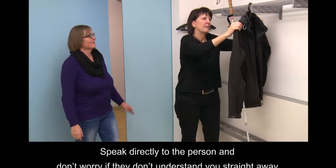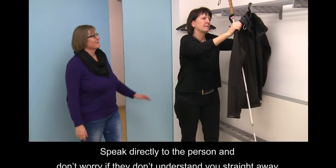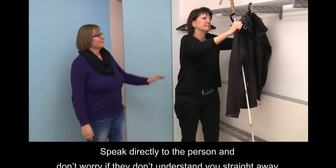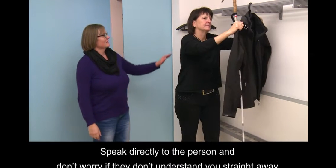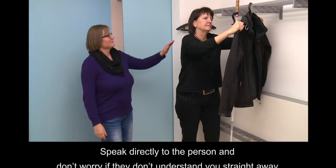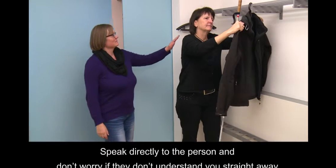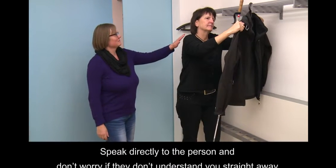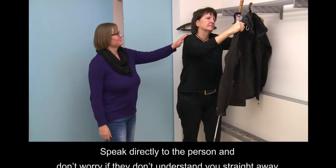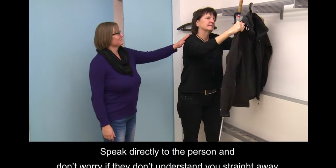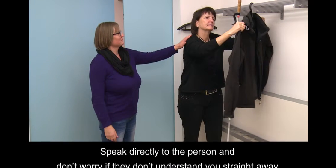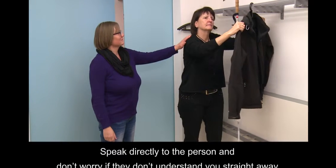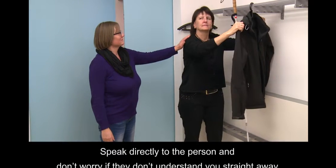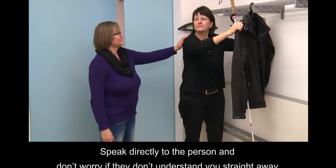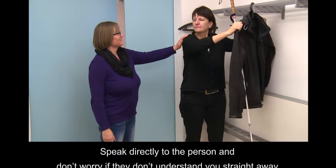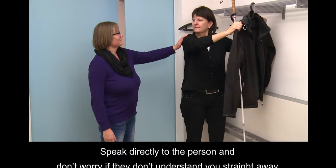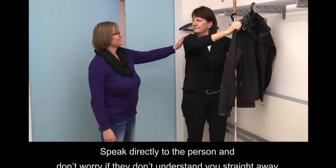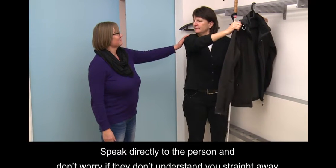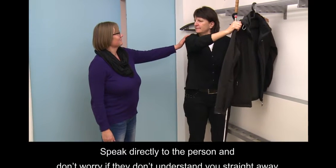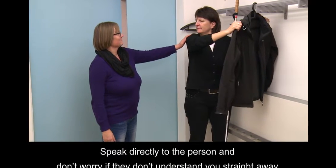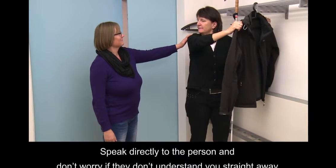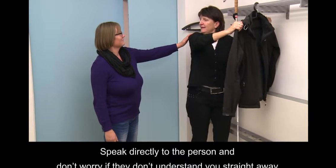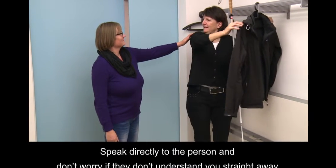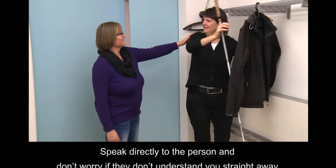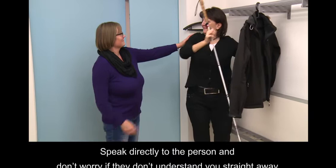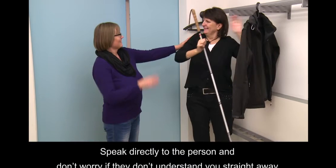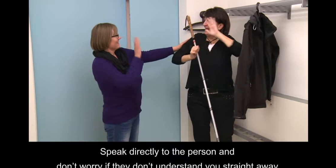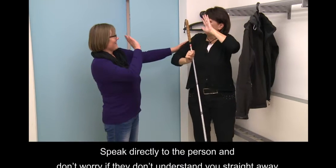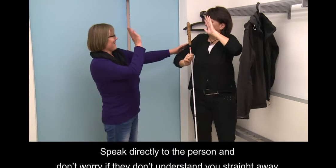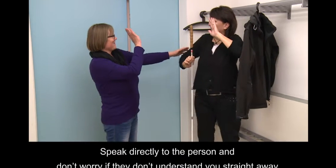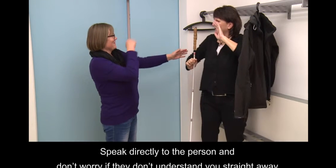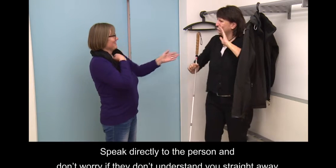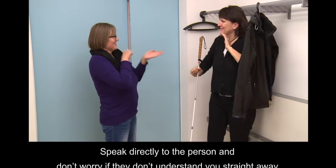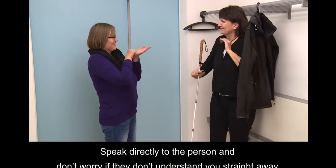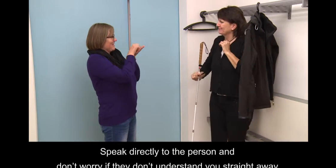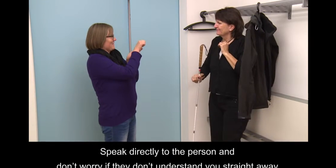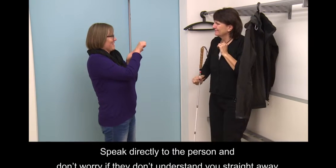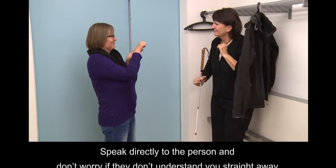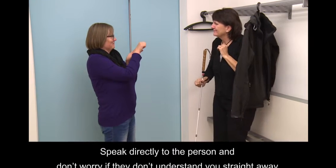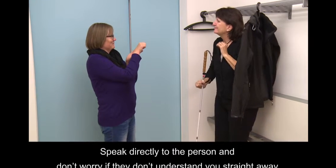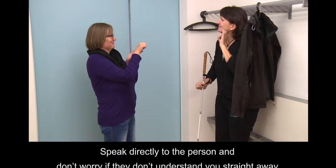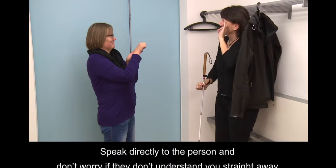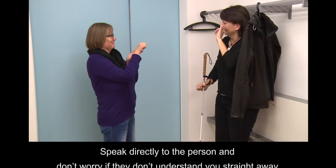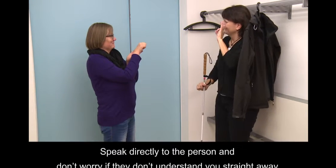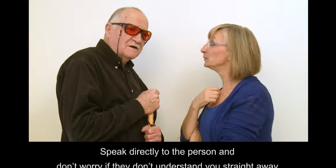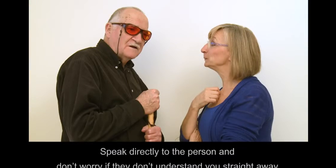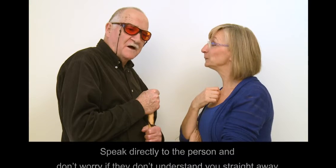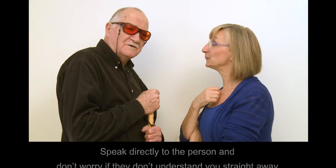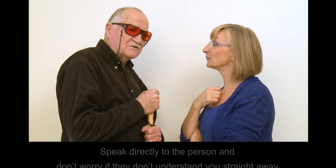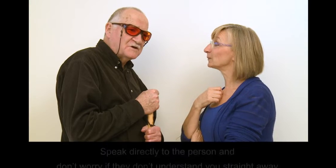to the person and don't worry if they don't understand you straight away and you have to repeat something. If you follow the tips